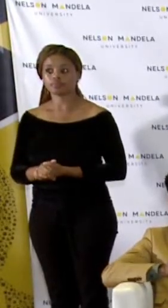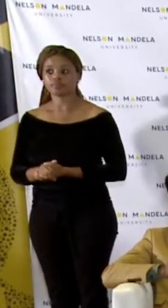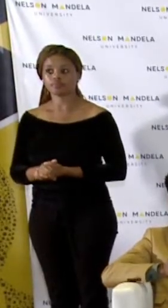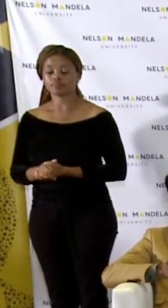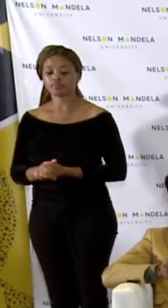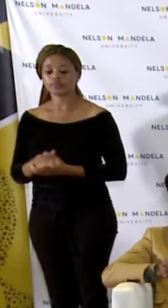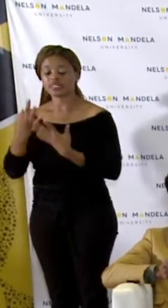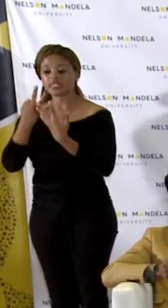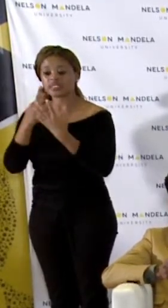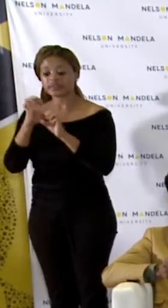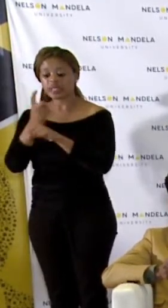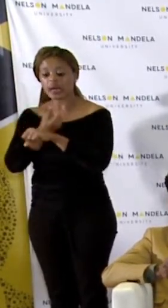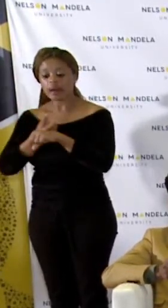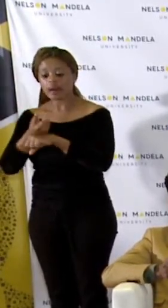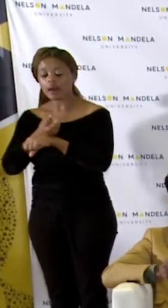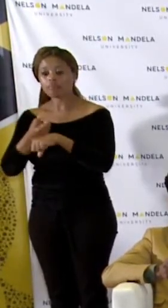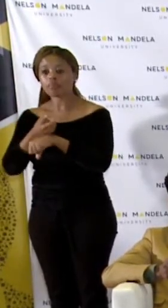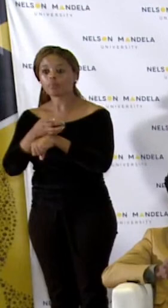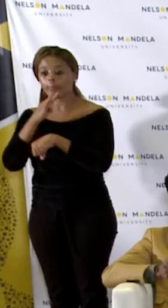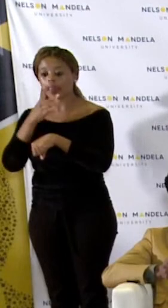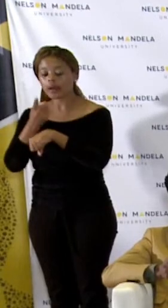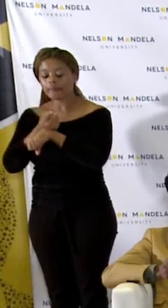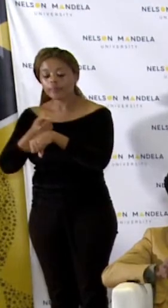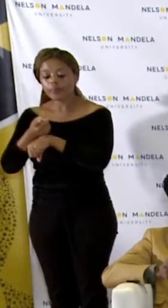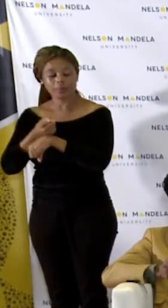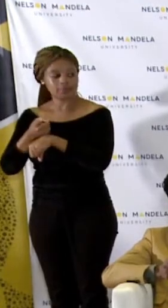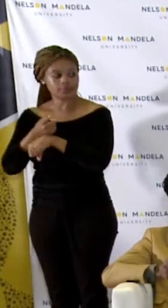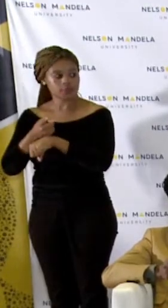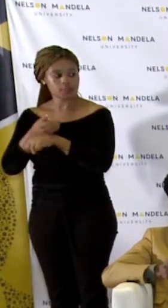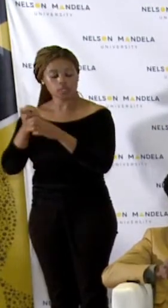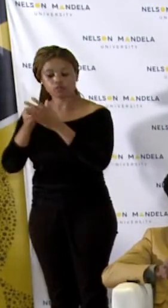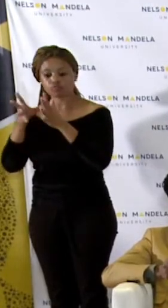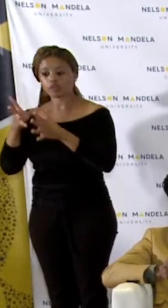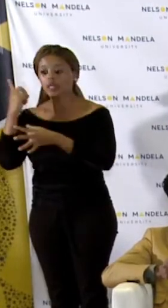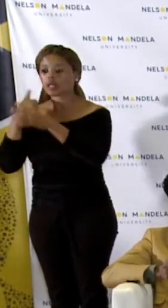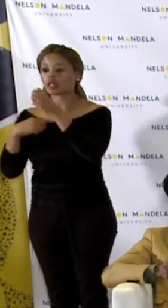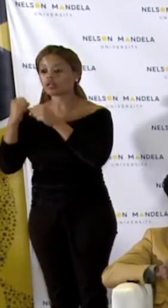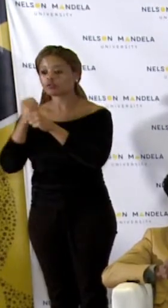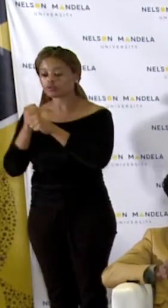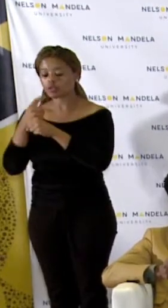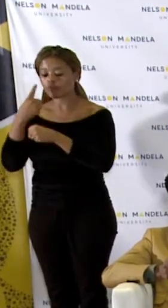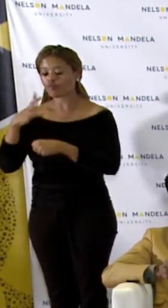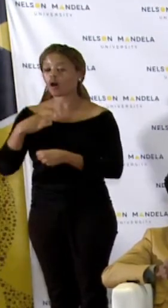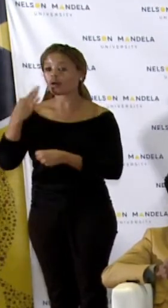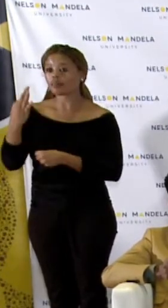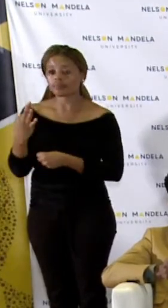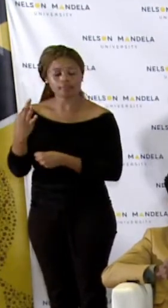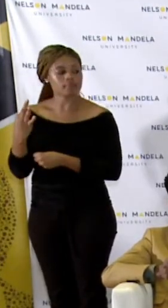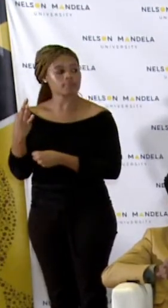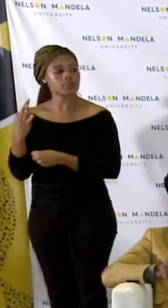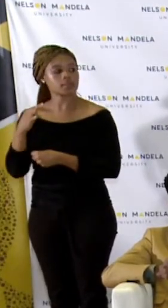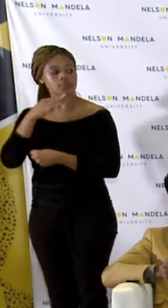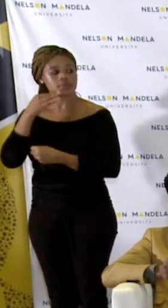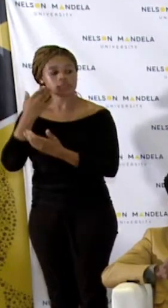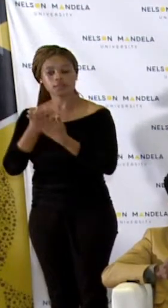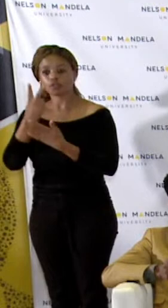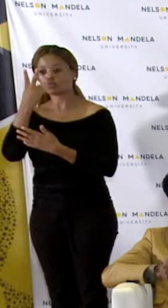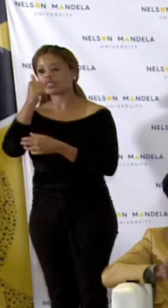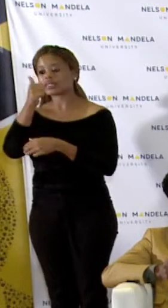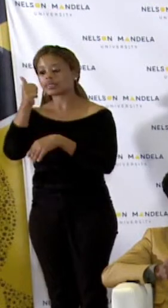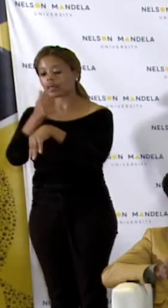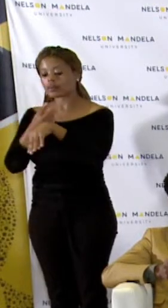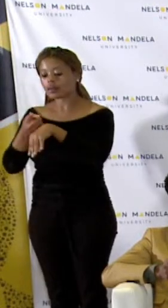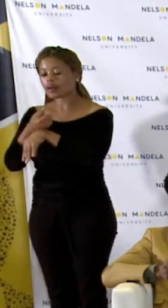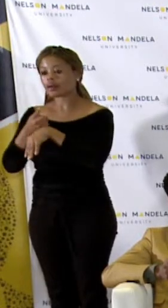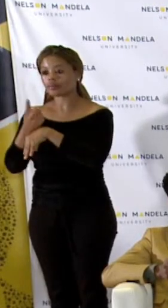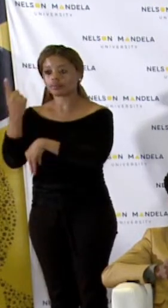3 hours, you said? I was interviewing my students last year just for a class, and some students were saying they spend 6 hours a day